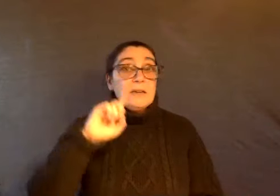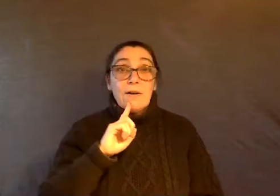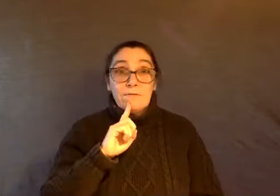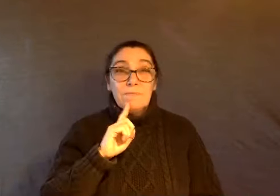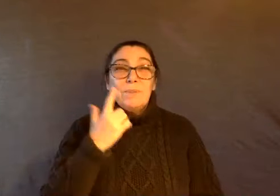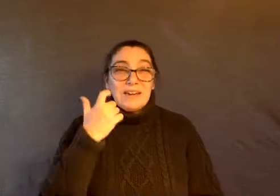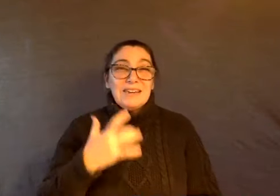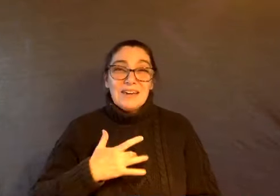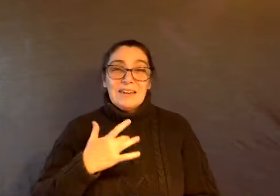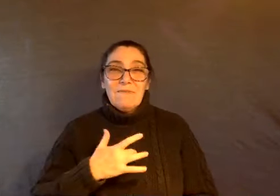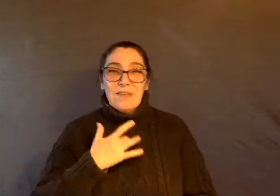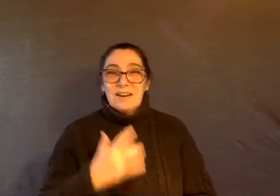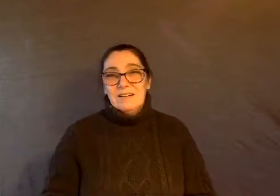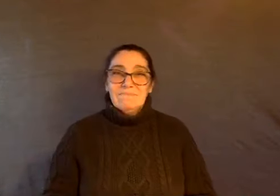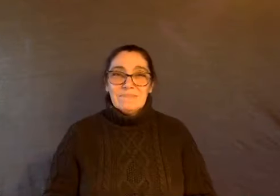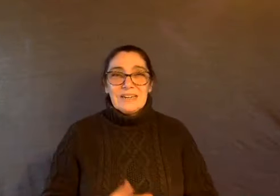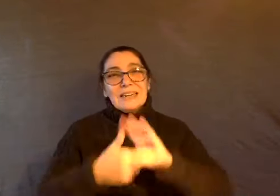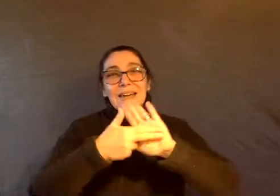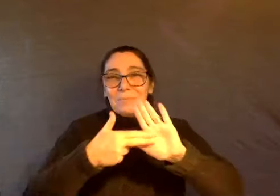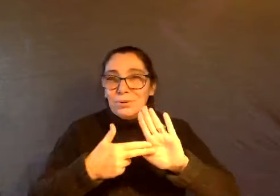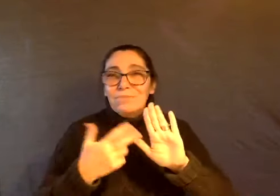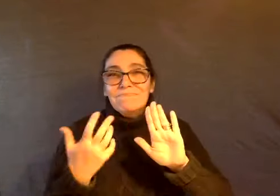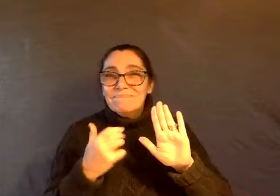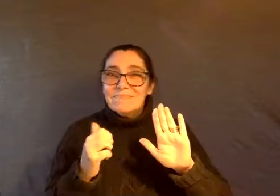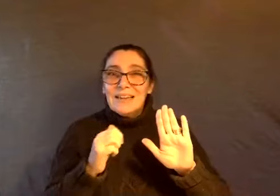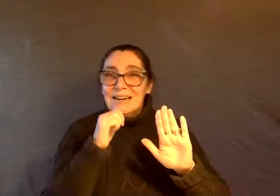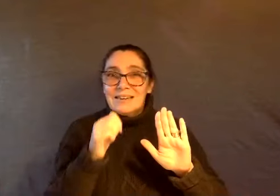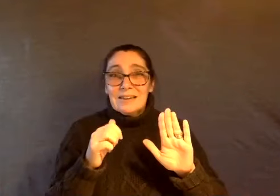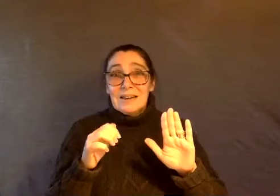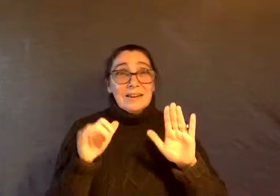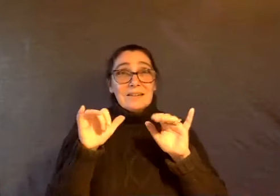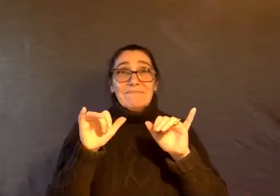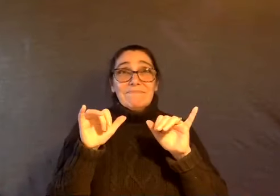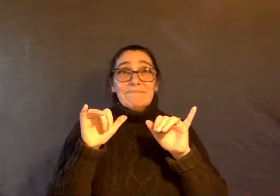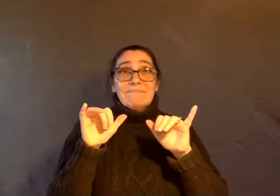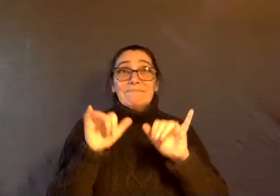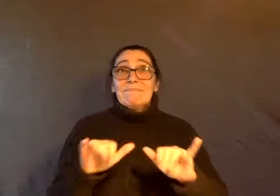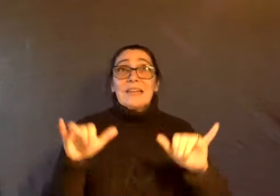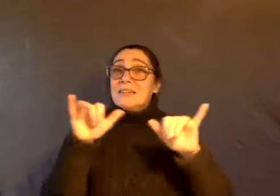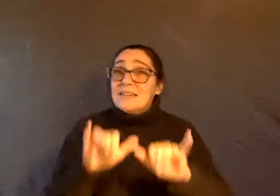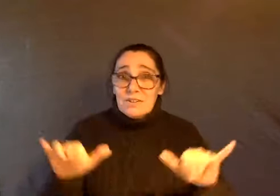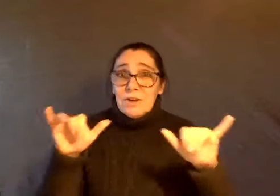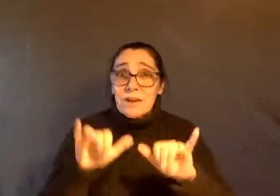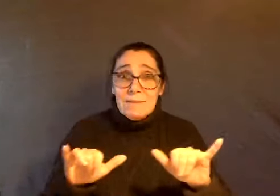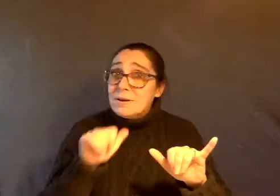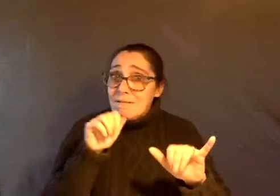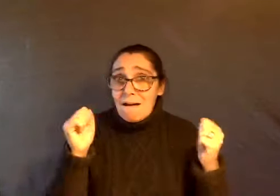deaf because it does have like it's a label and it's a stereotype. Not